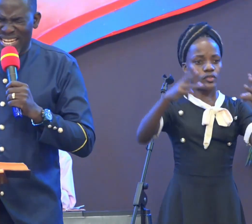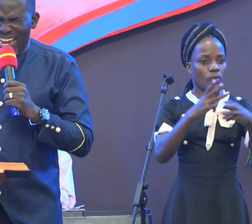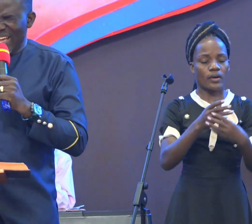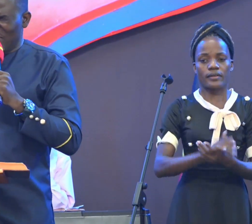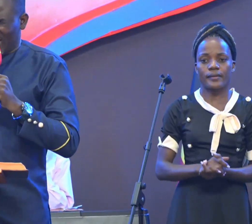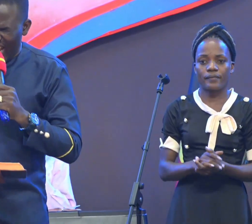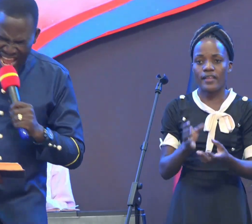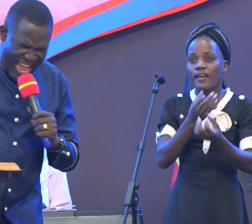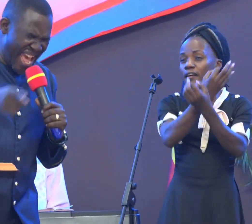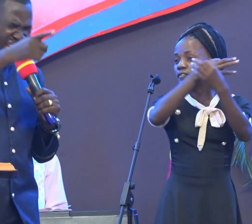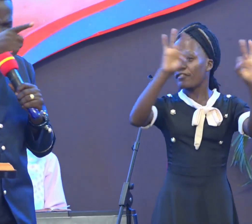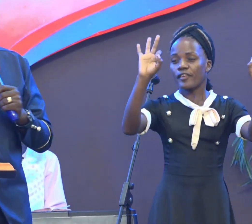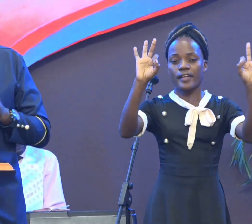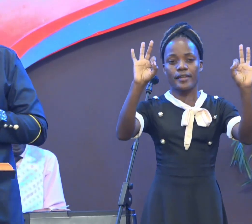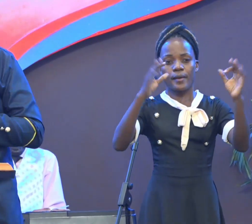Dobozi dene bute.